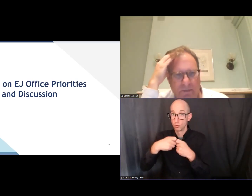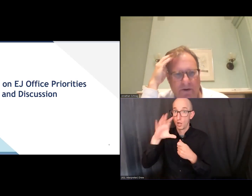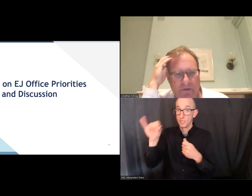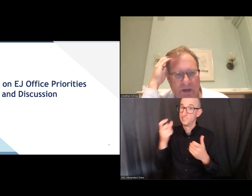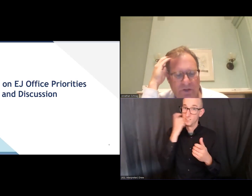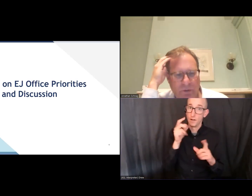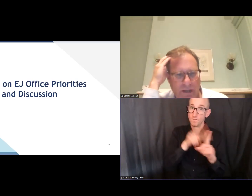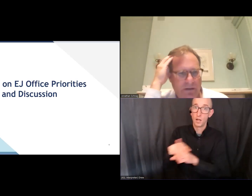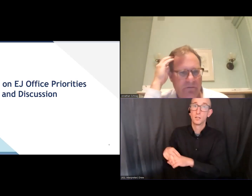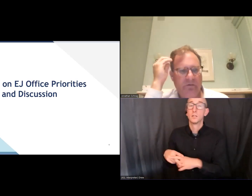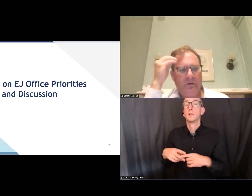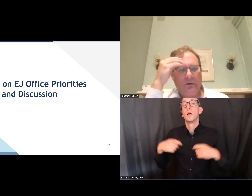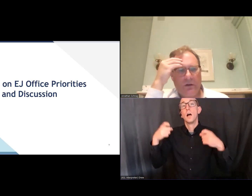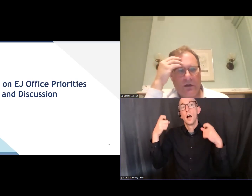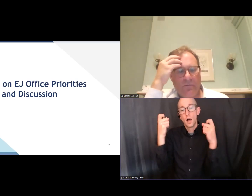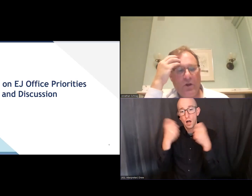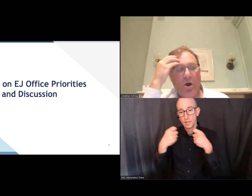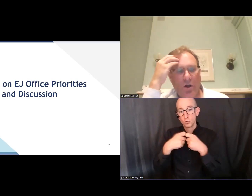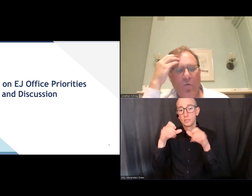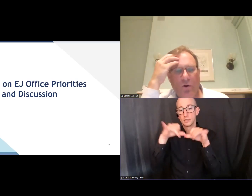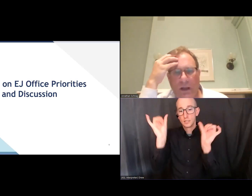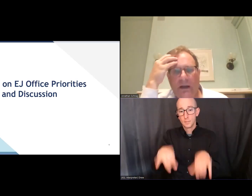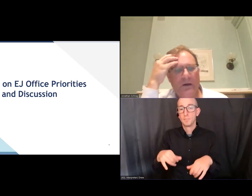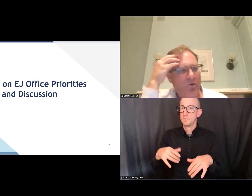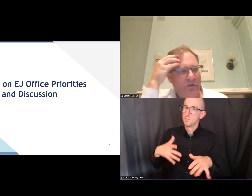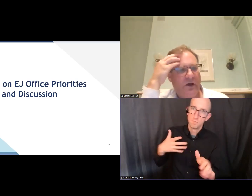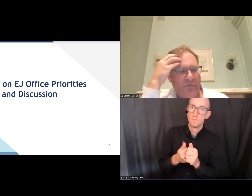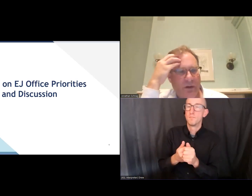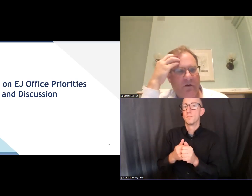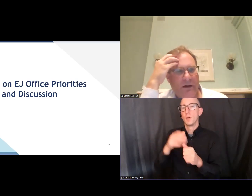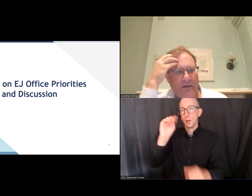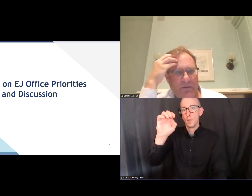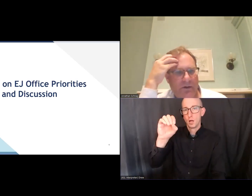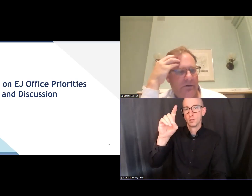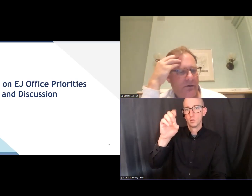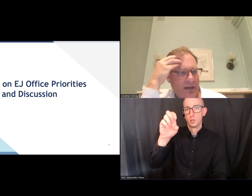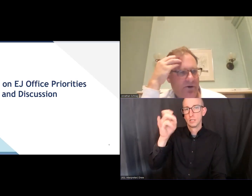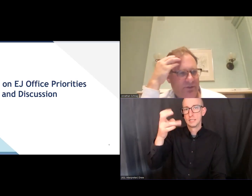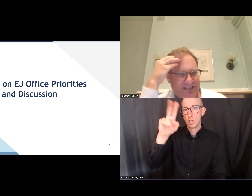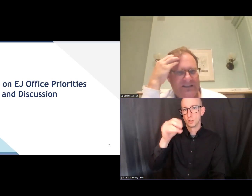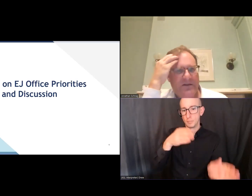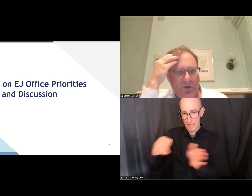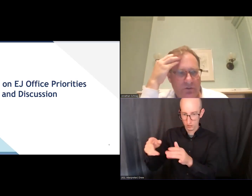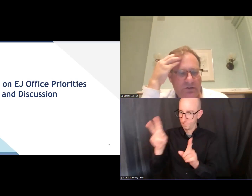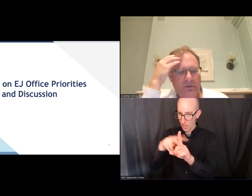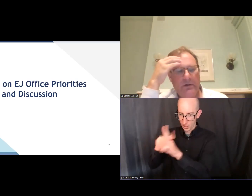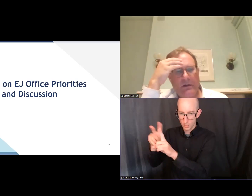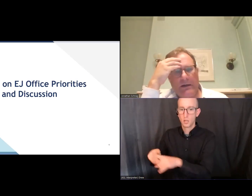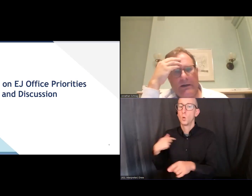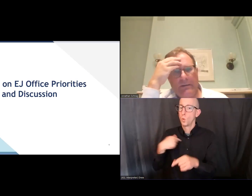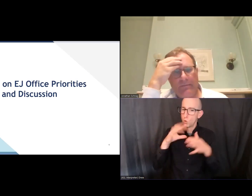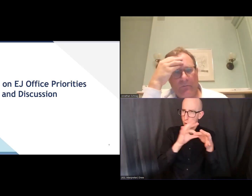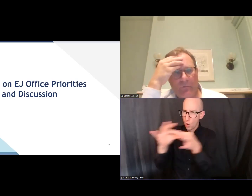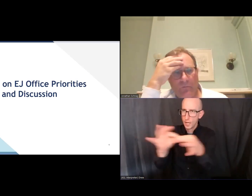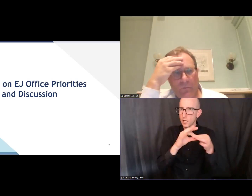electric system modernization plans. We are coordinating across government around how to assess those,